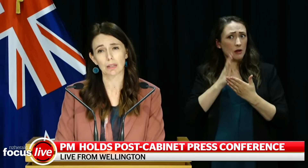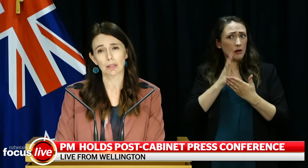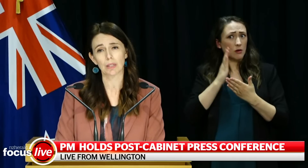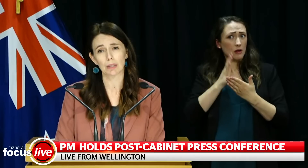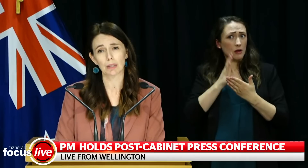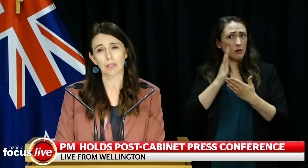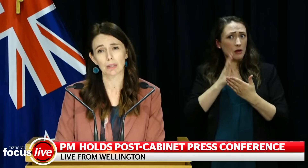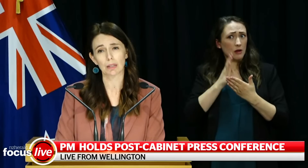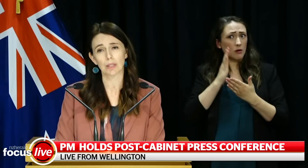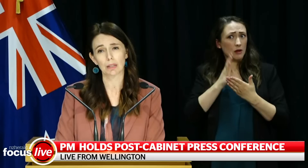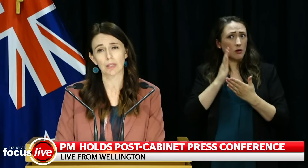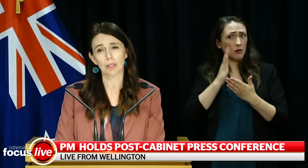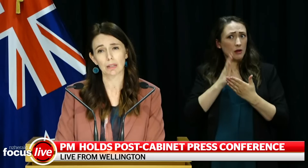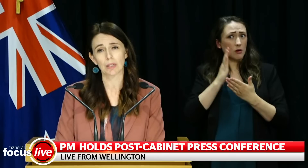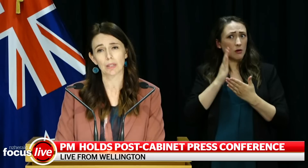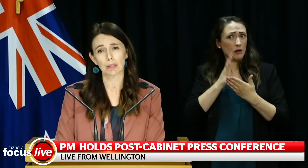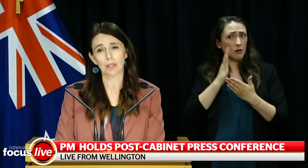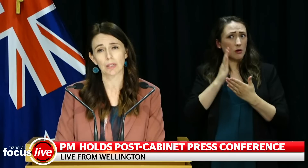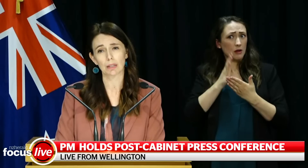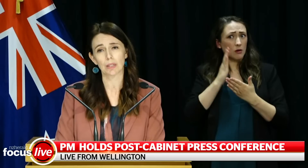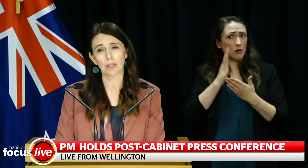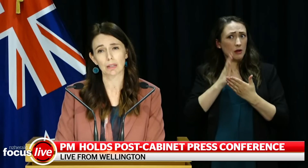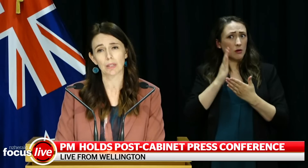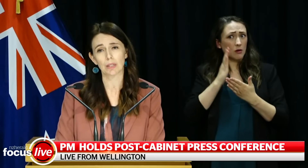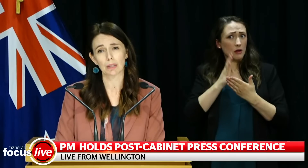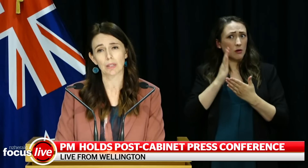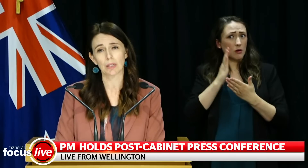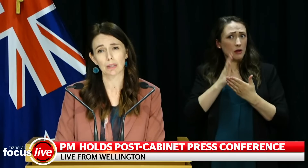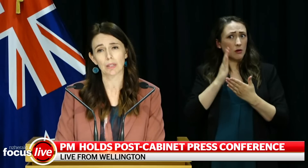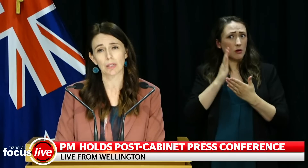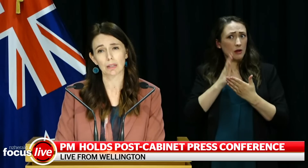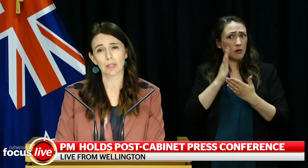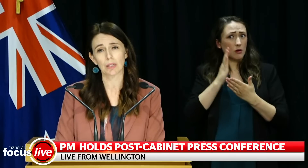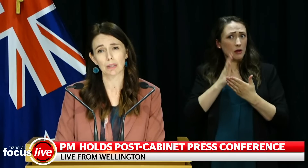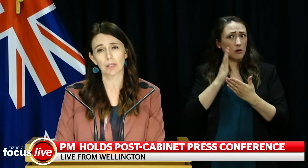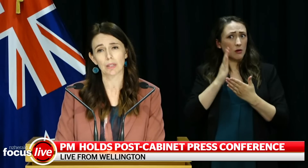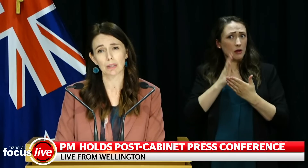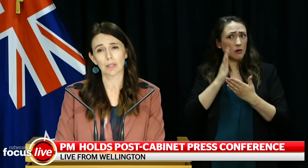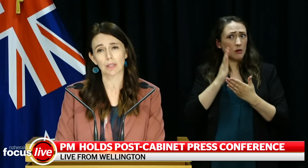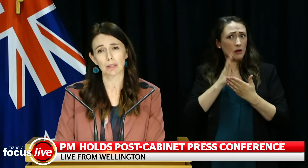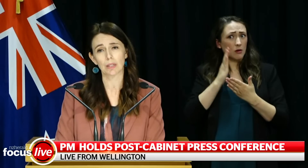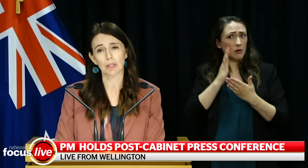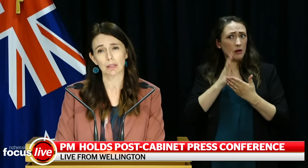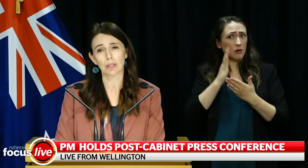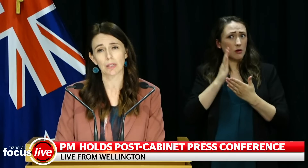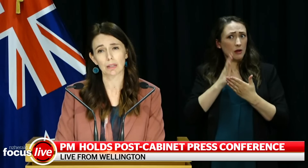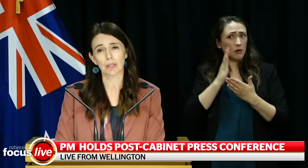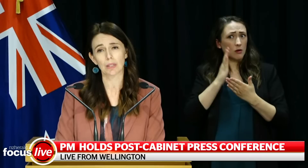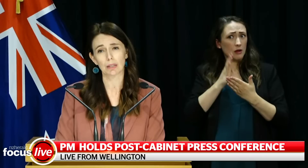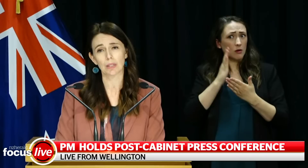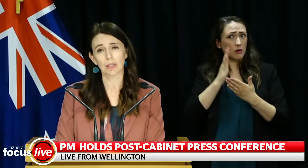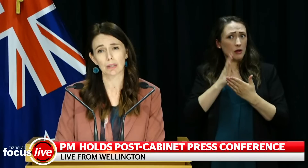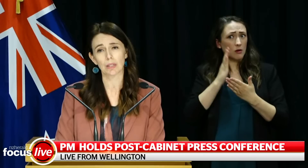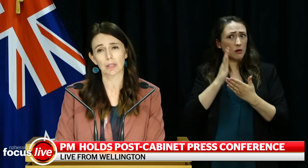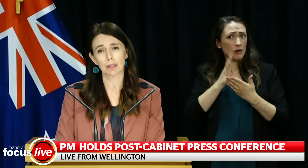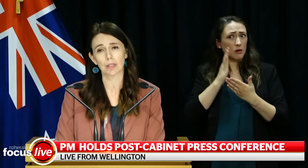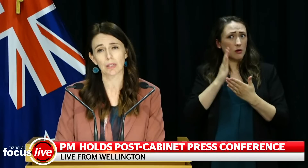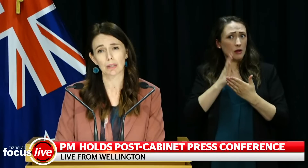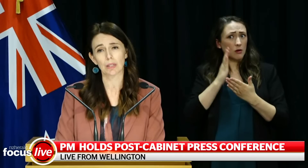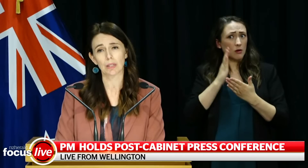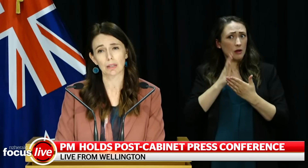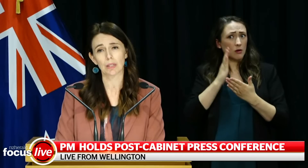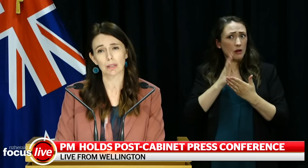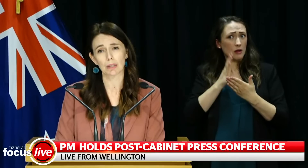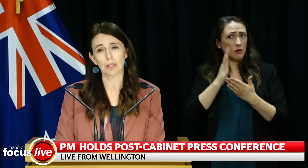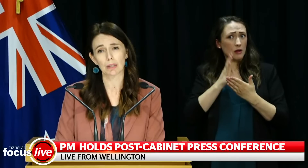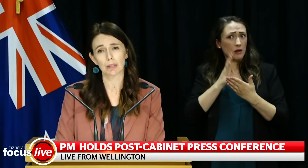sectors that are under pressure. In terms of that review, in terms of that Jane. review, will it be Cabinet or will it be the group